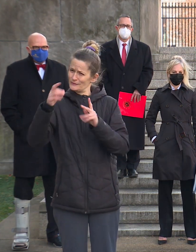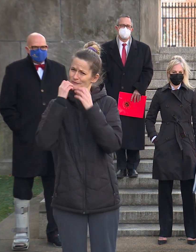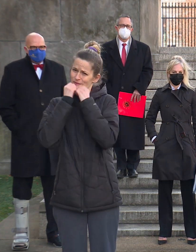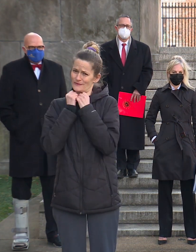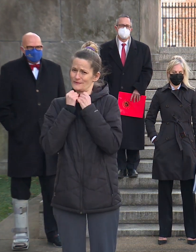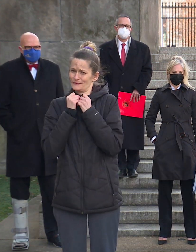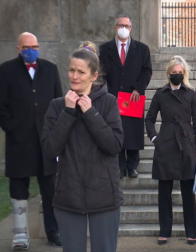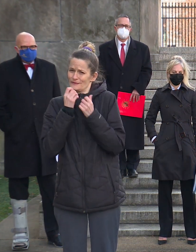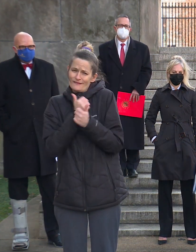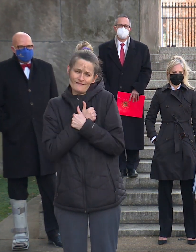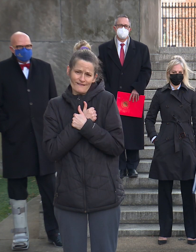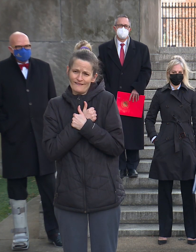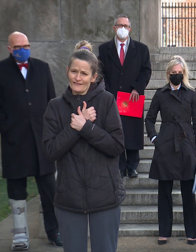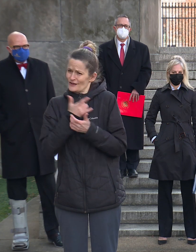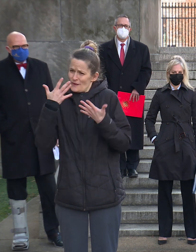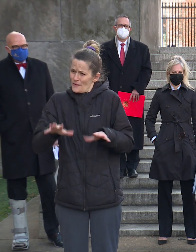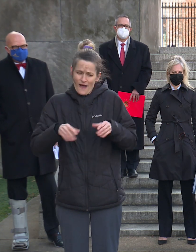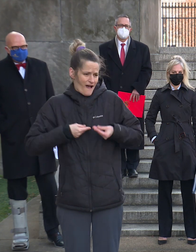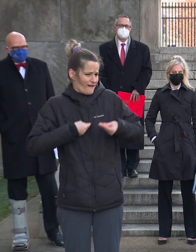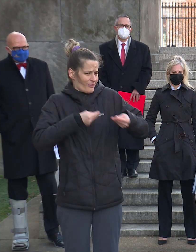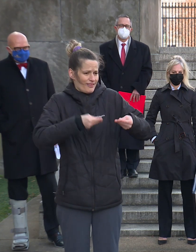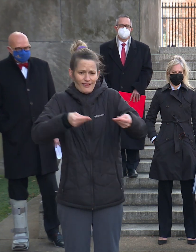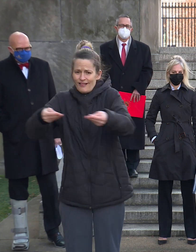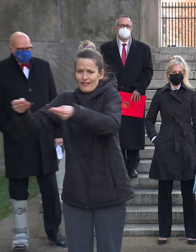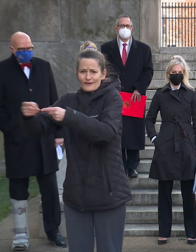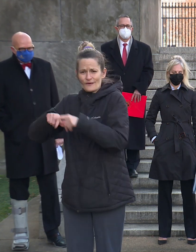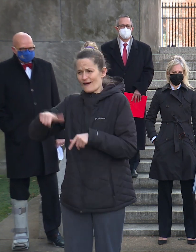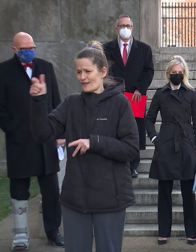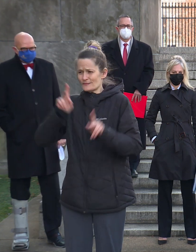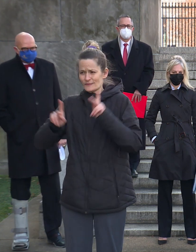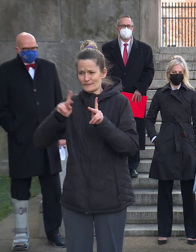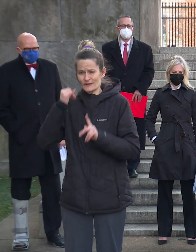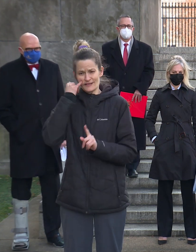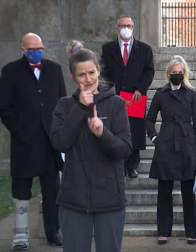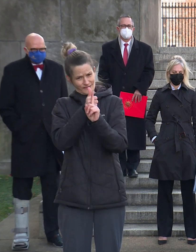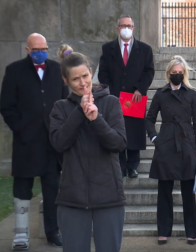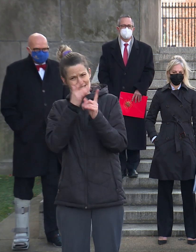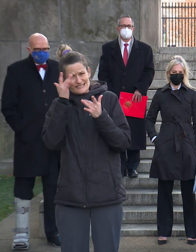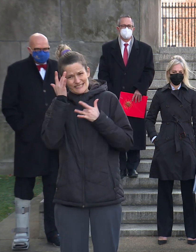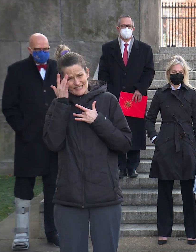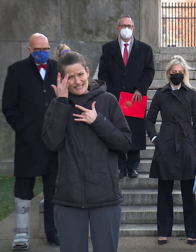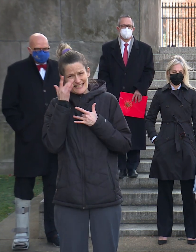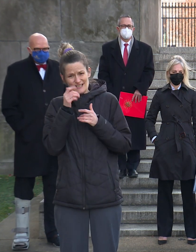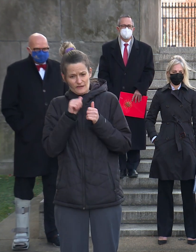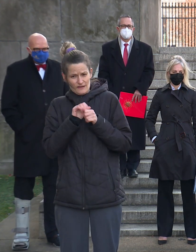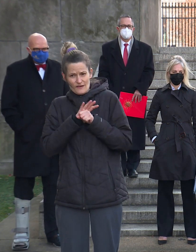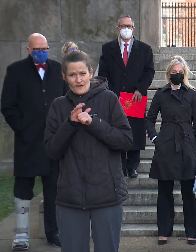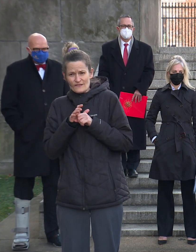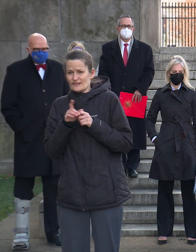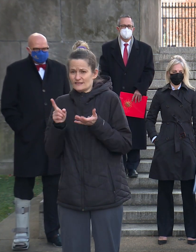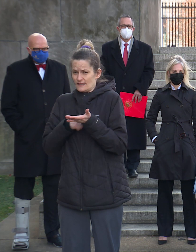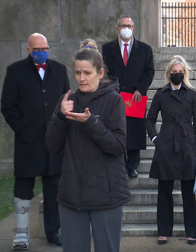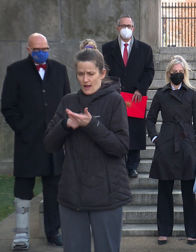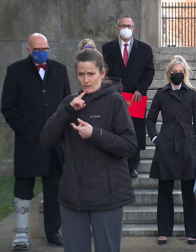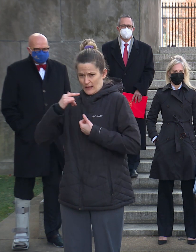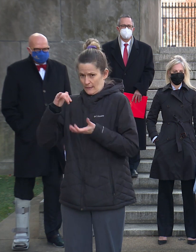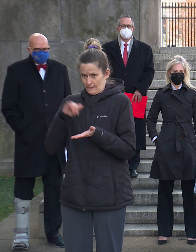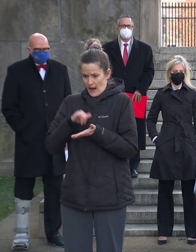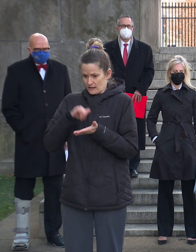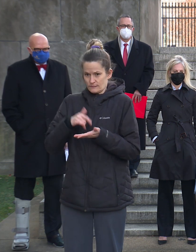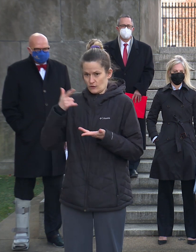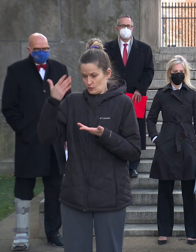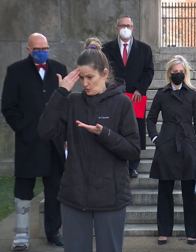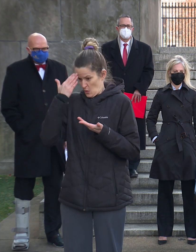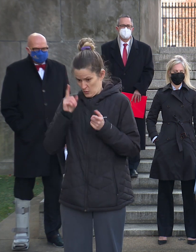is particularly important if you're sick with symptoms of COVID. It can be impossible to tell the difference between the flu, a common cold, and COVID, as many